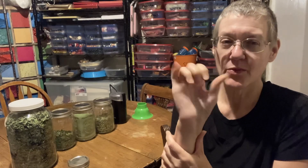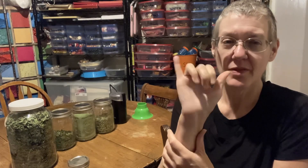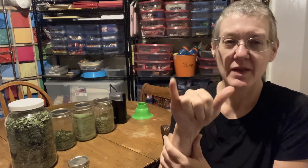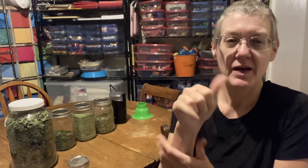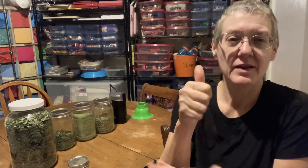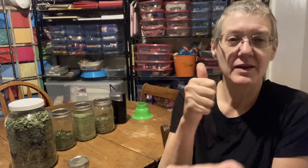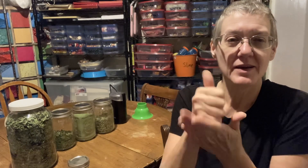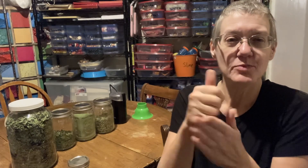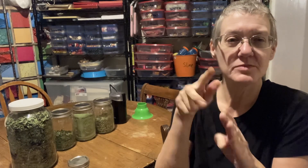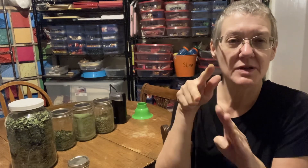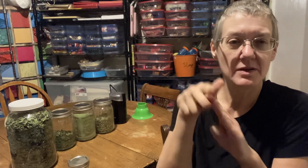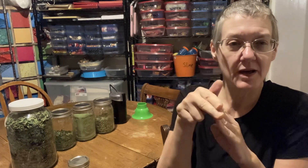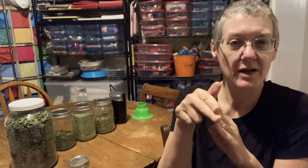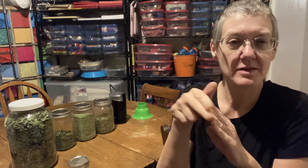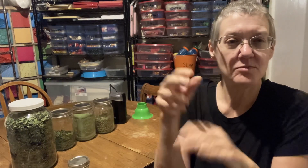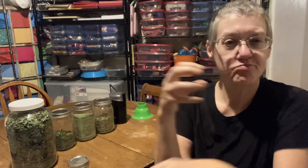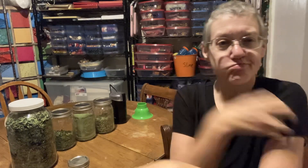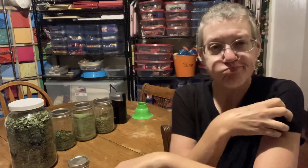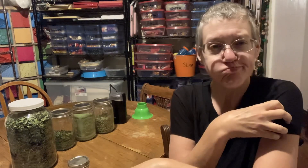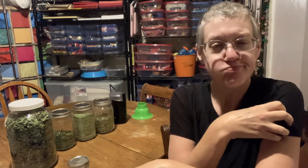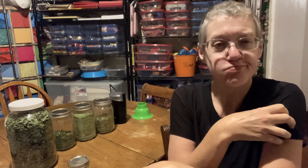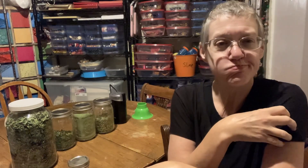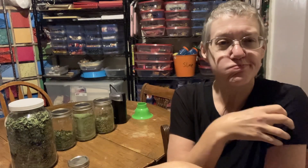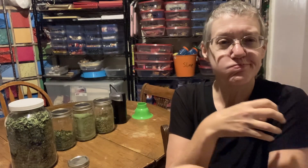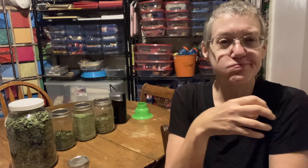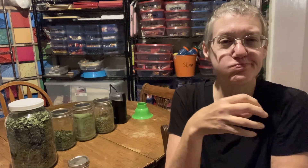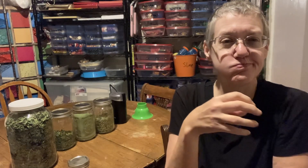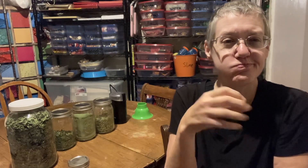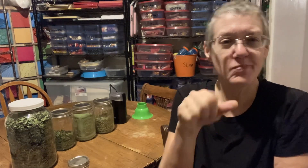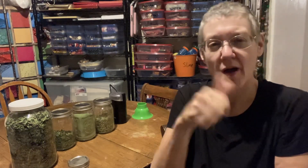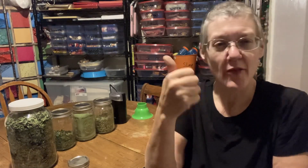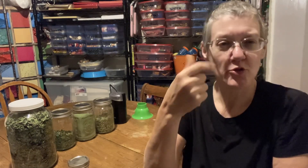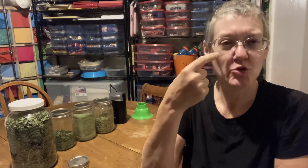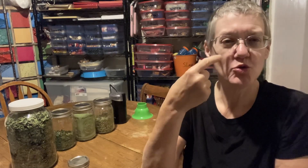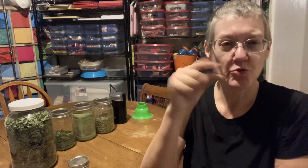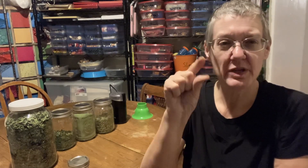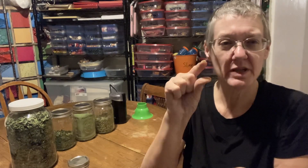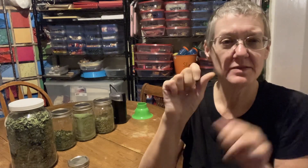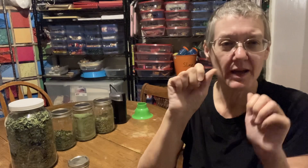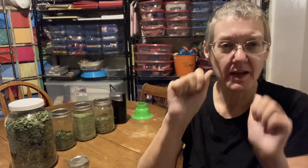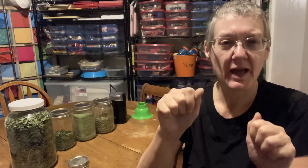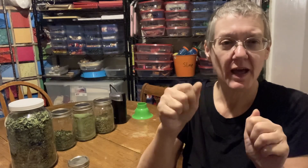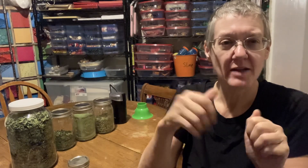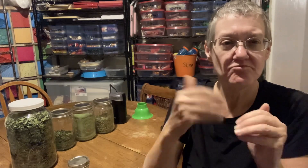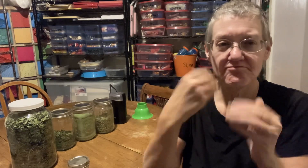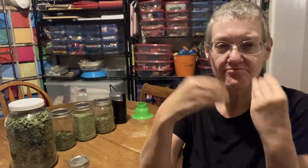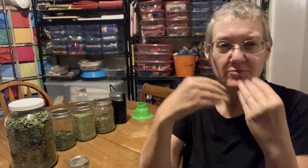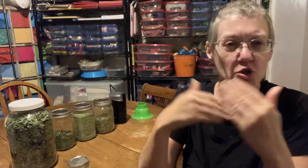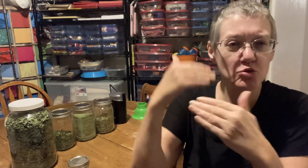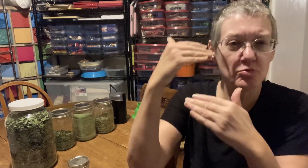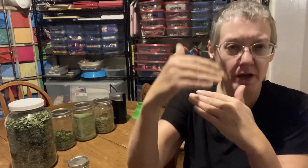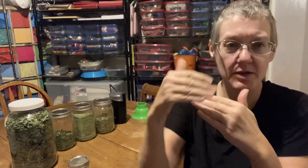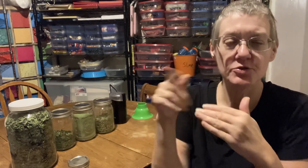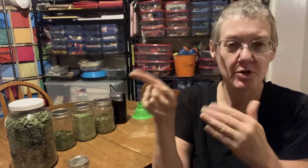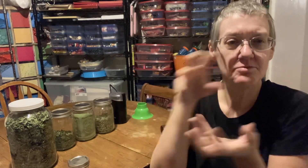lettuce. That's one way to help cut down on the more powerful greens, the ones that you don't maybe want to overdo.